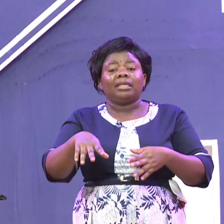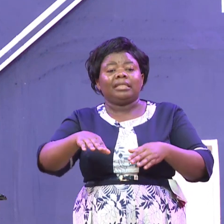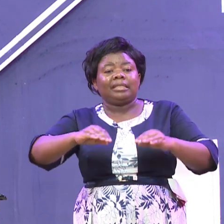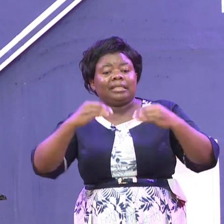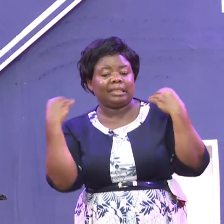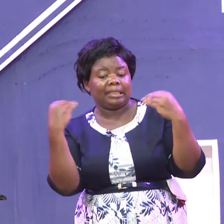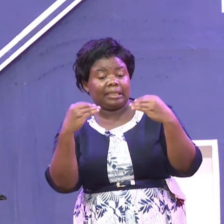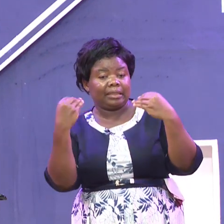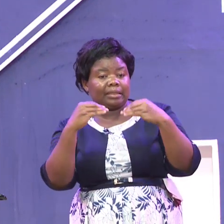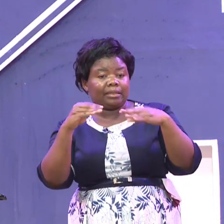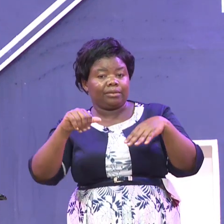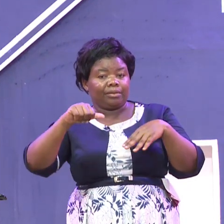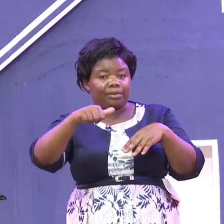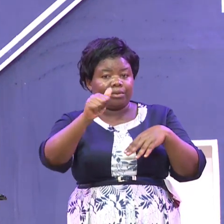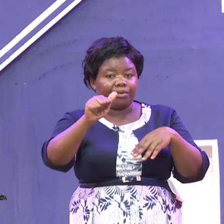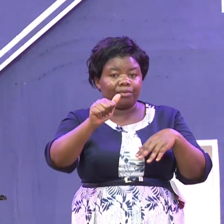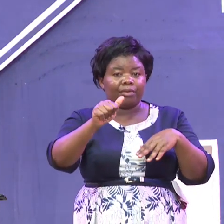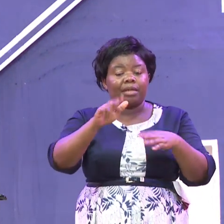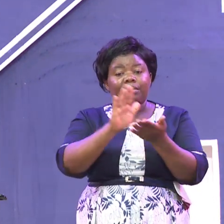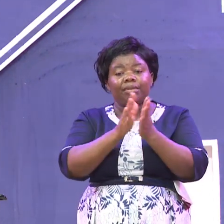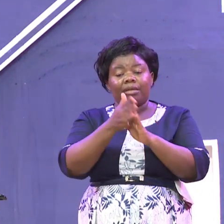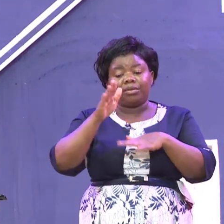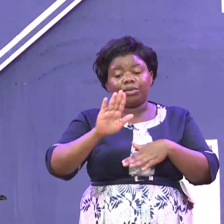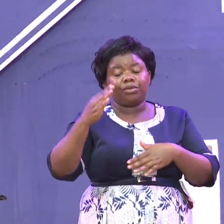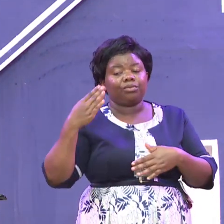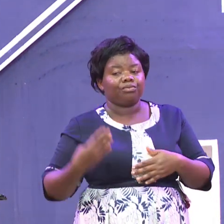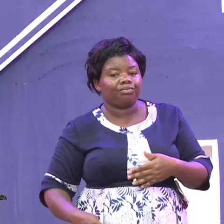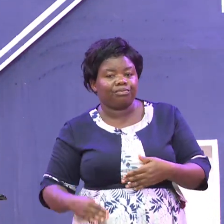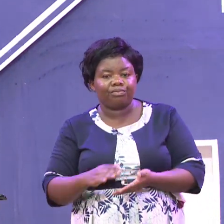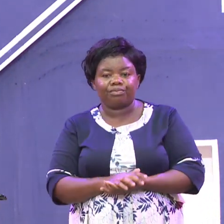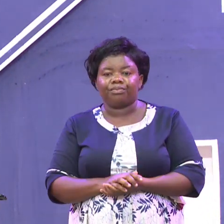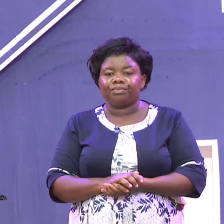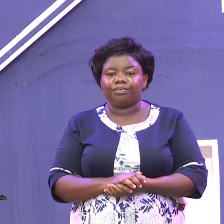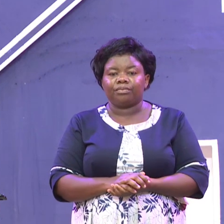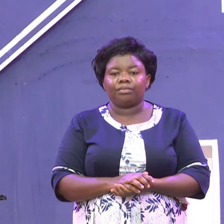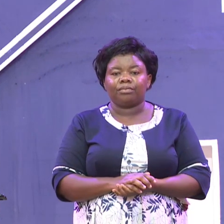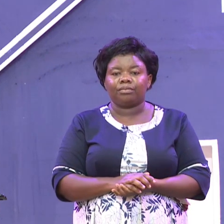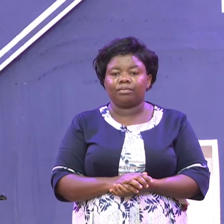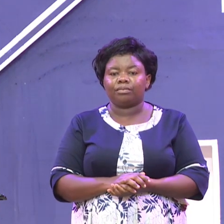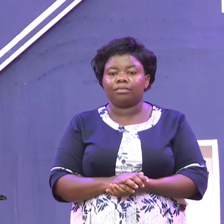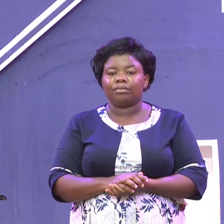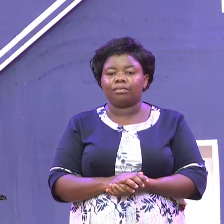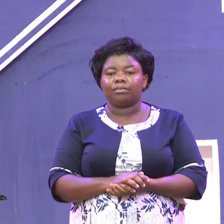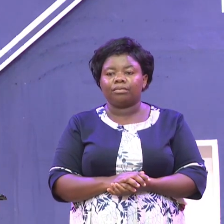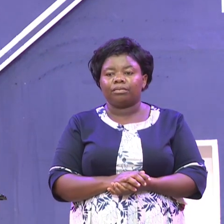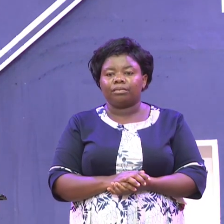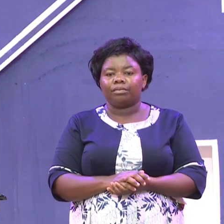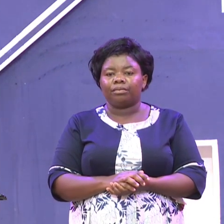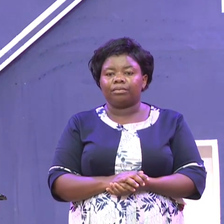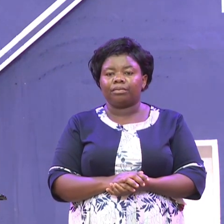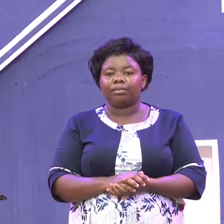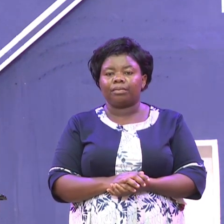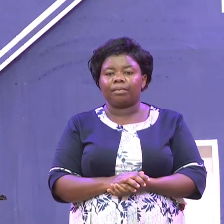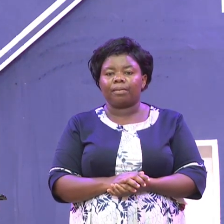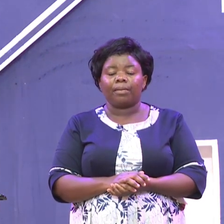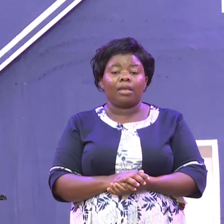weyigirize cheyigirize bere mpisa yo. So I will encourage you to teach or train yourself that this becomes your